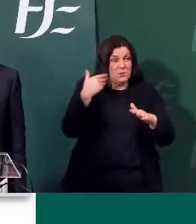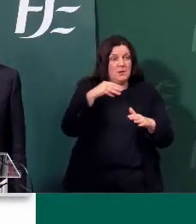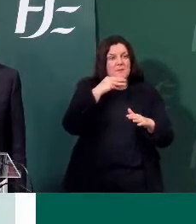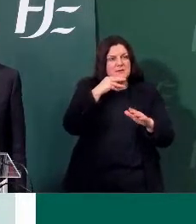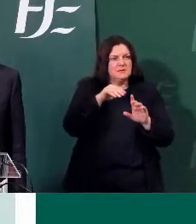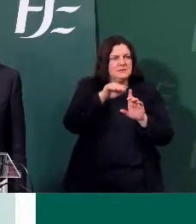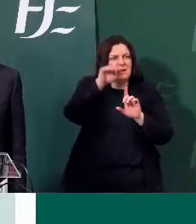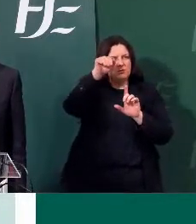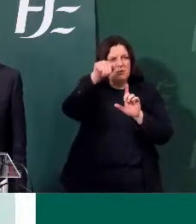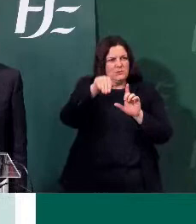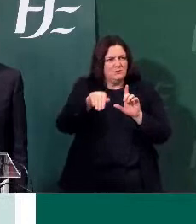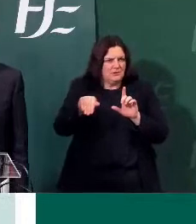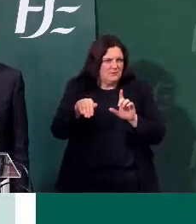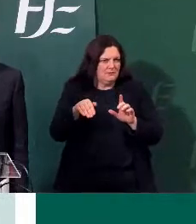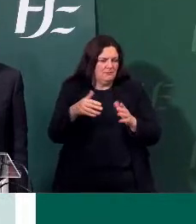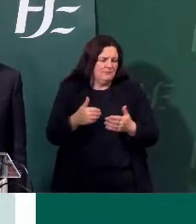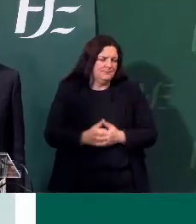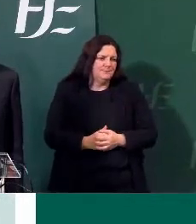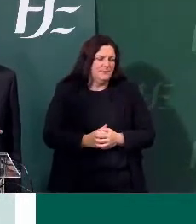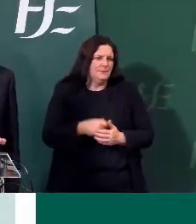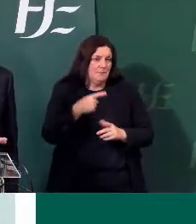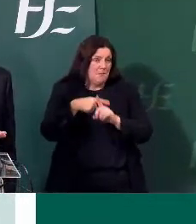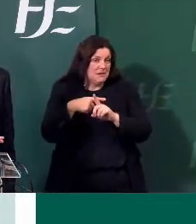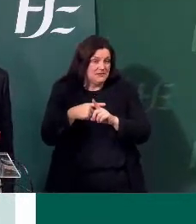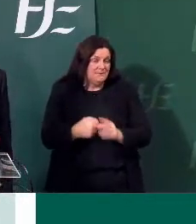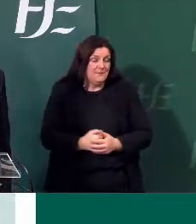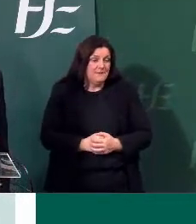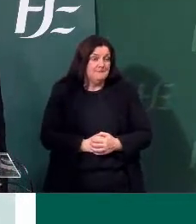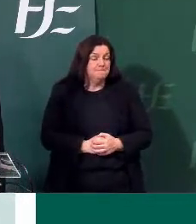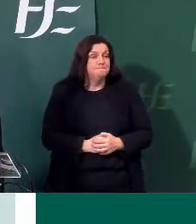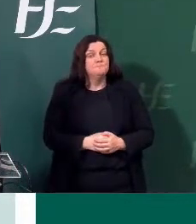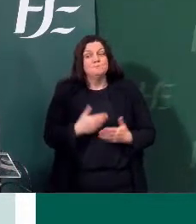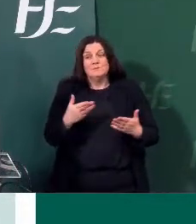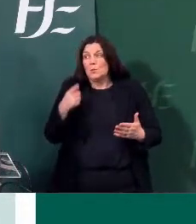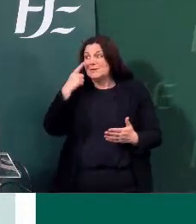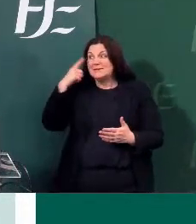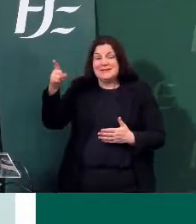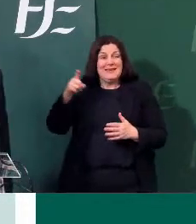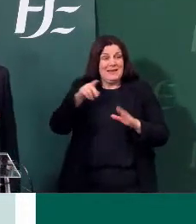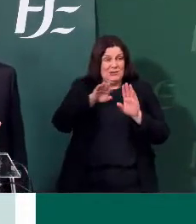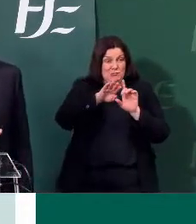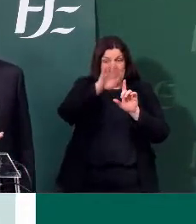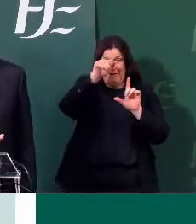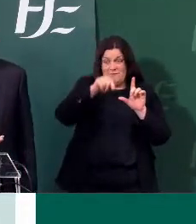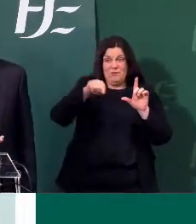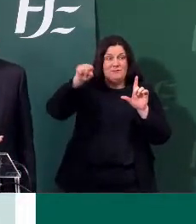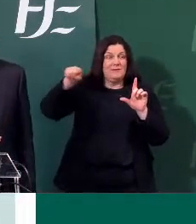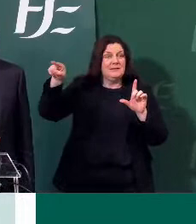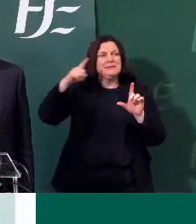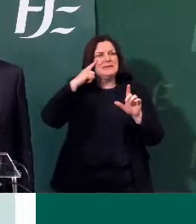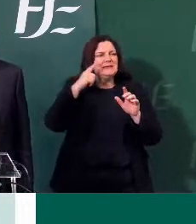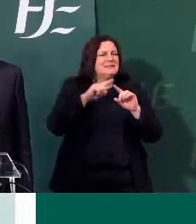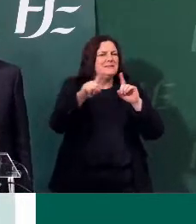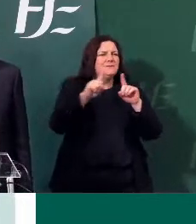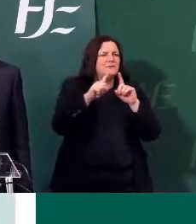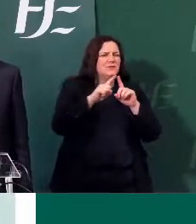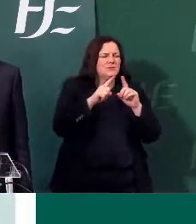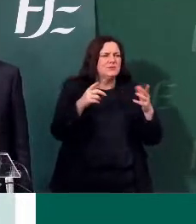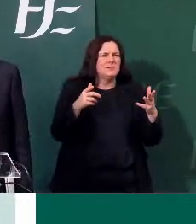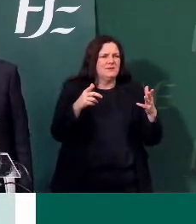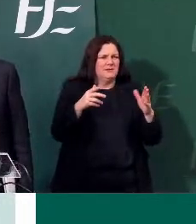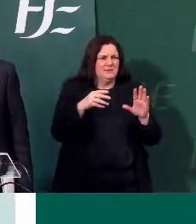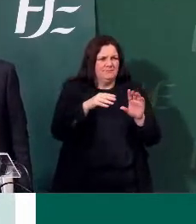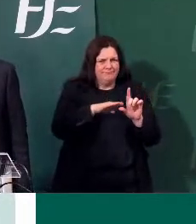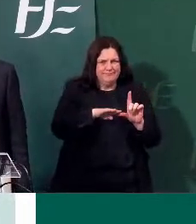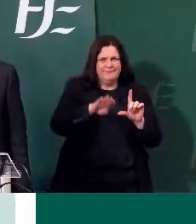too. And again, the outbreaks, this graph shows the outbreaks in different surges. And you see on the right-hand